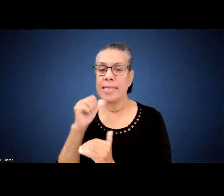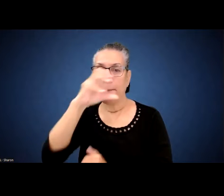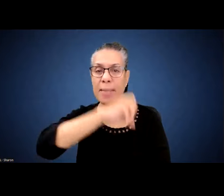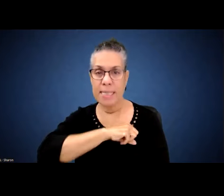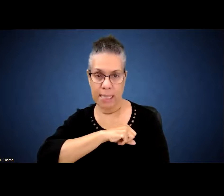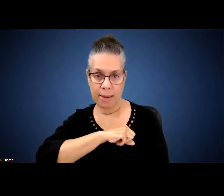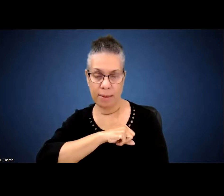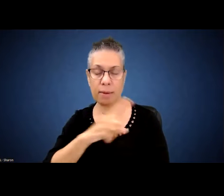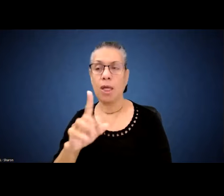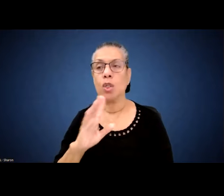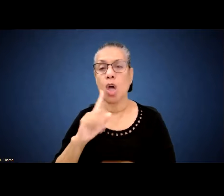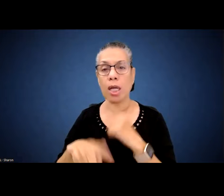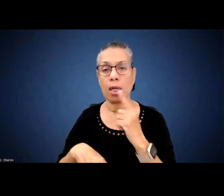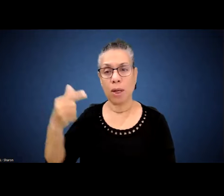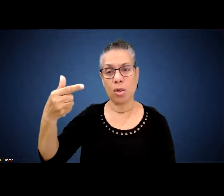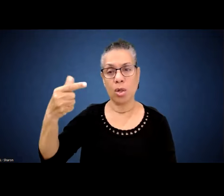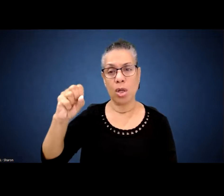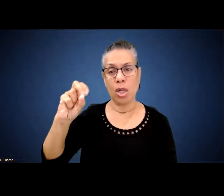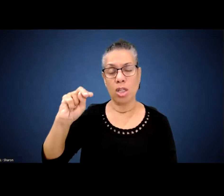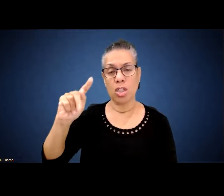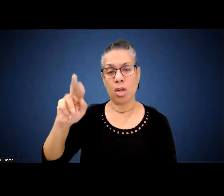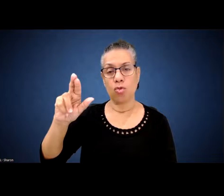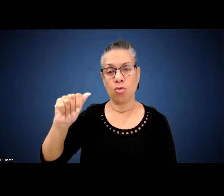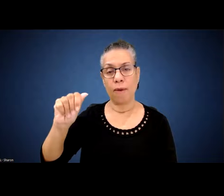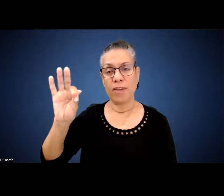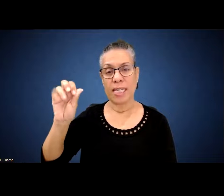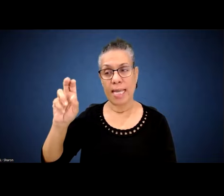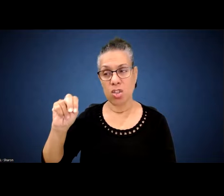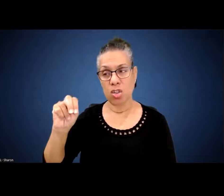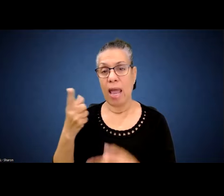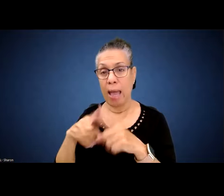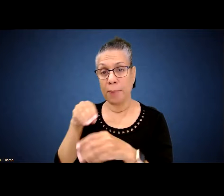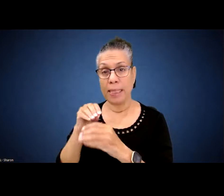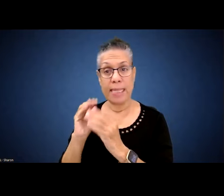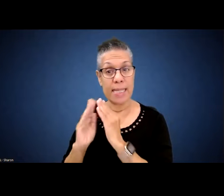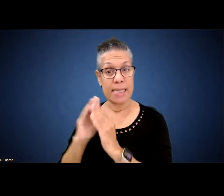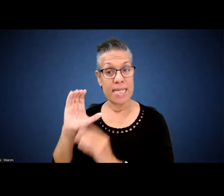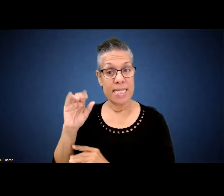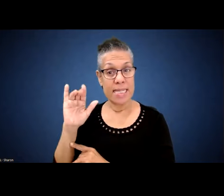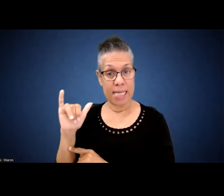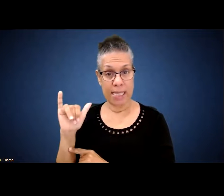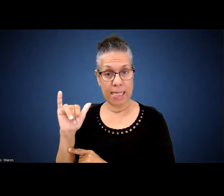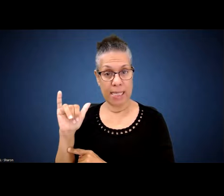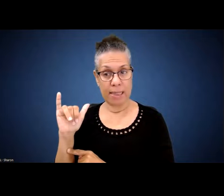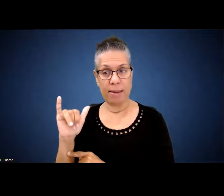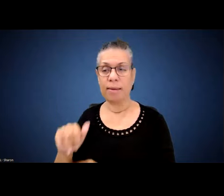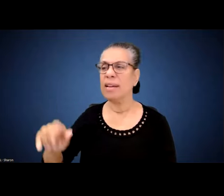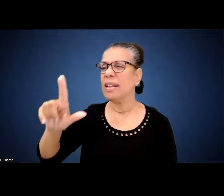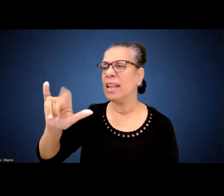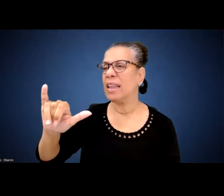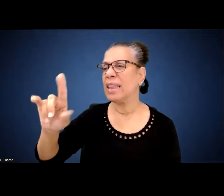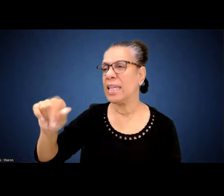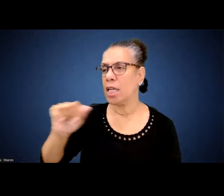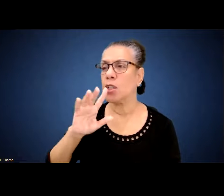talk about gentrification, which is happening in urban areas, which I think Lydia spoke about